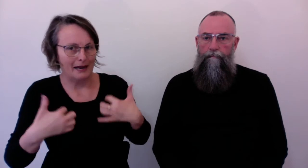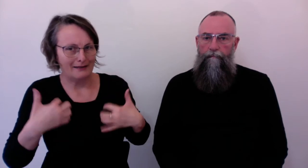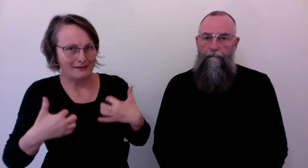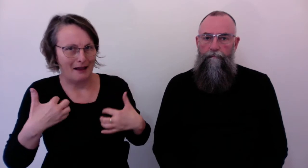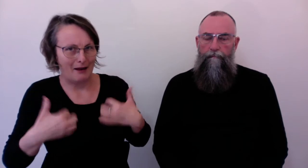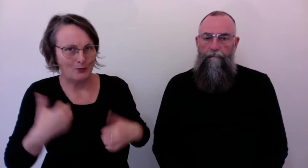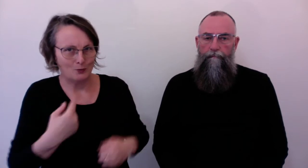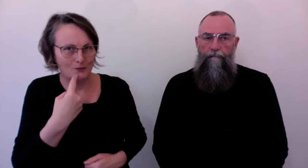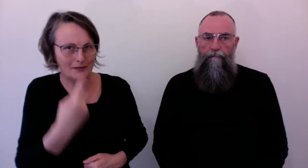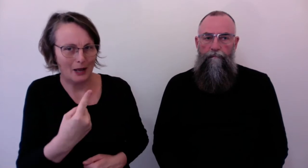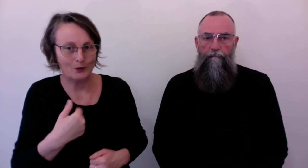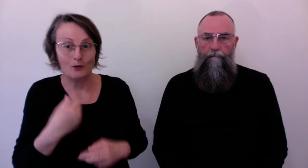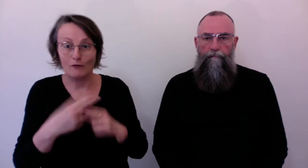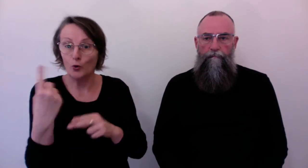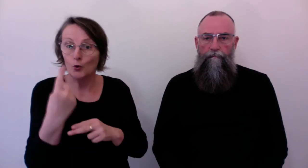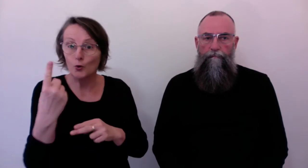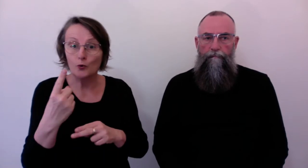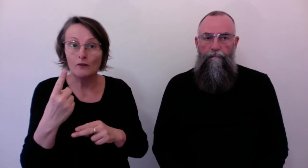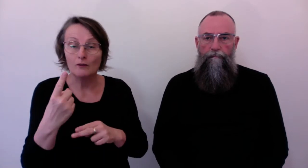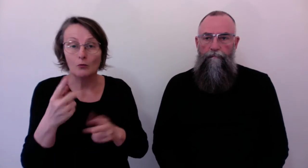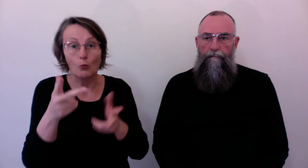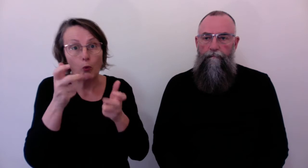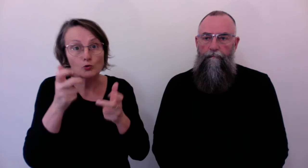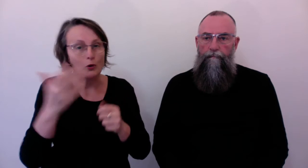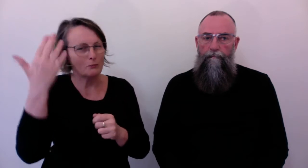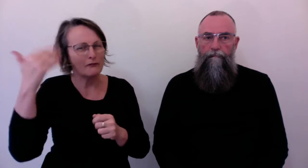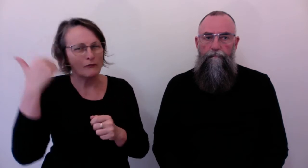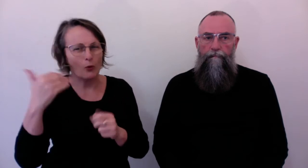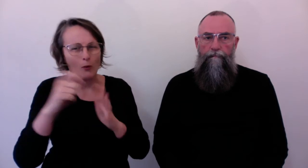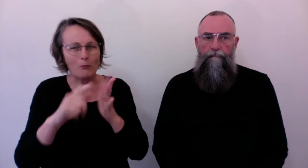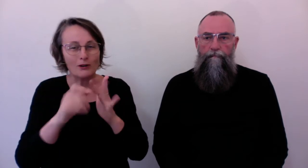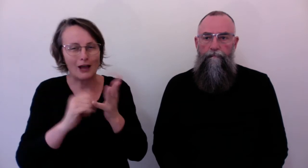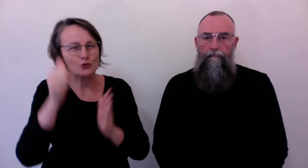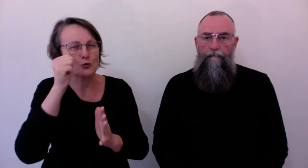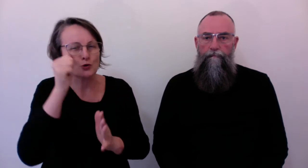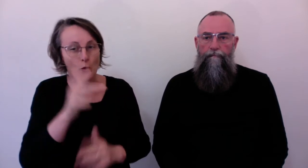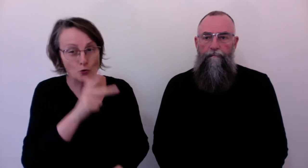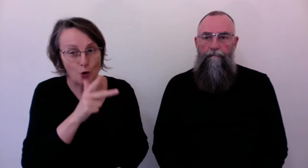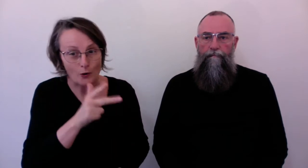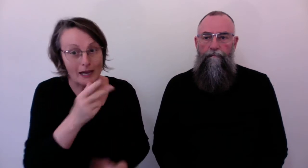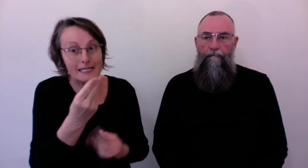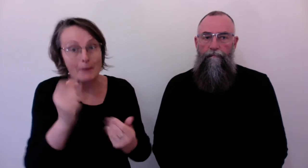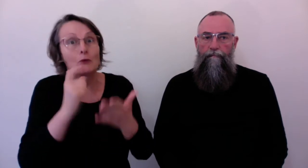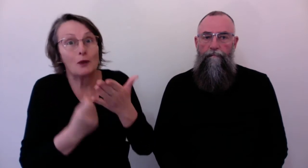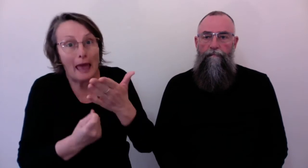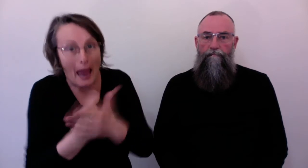for. For those who have listened to previous podcasts, you'll get the joke. Oh, I know what's coming. But there is something coming, and I cannot wait for